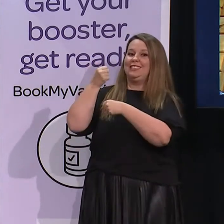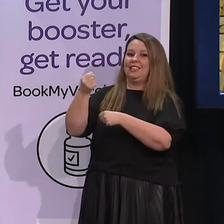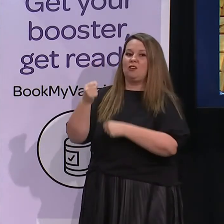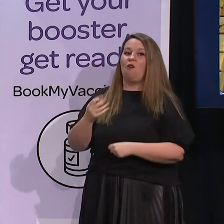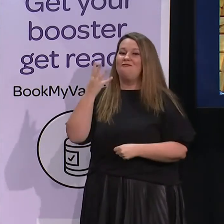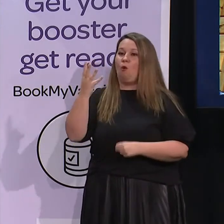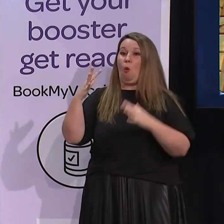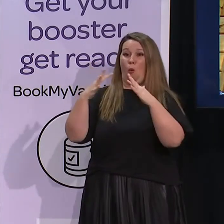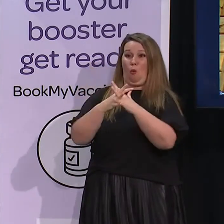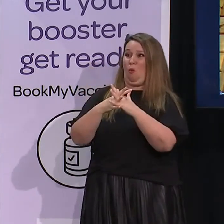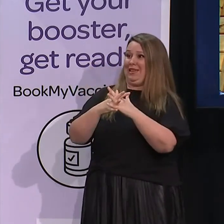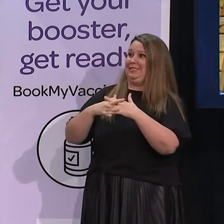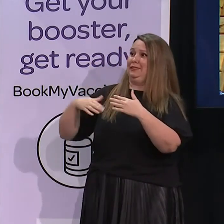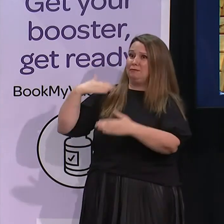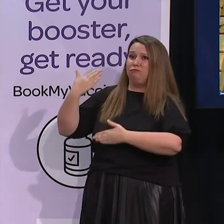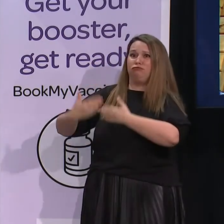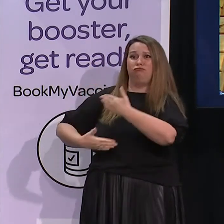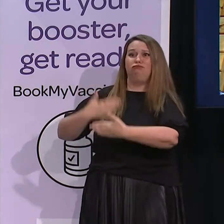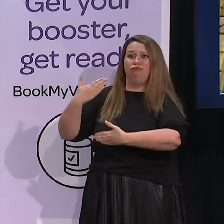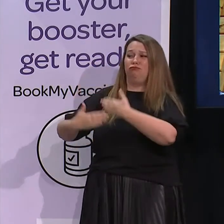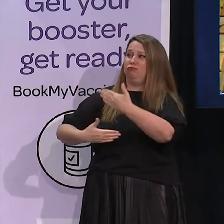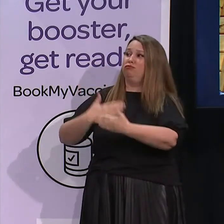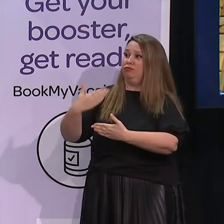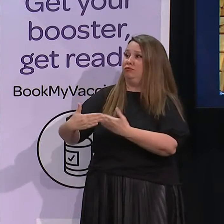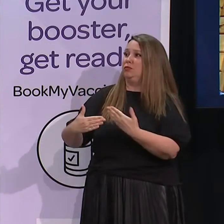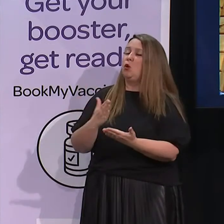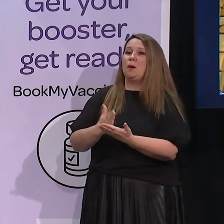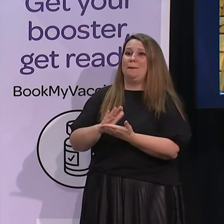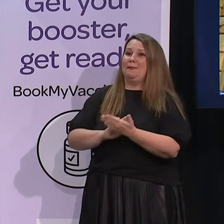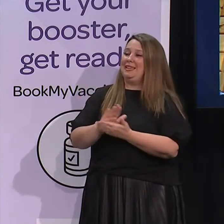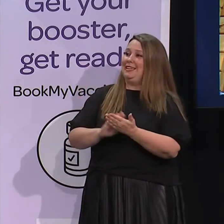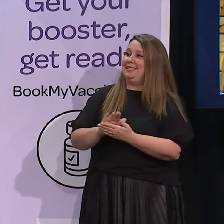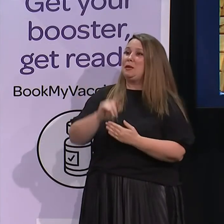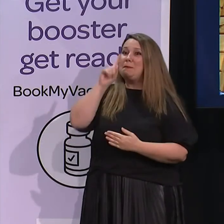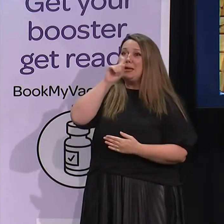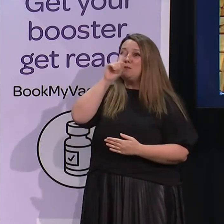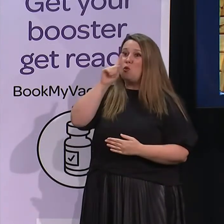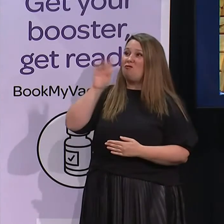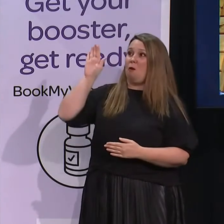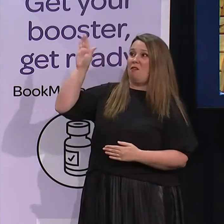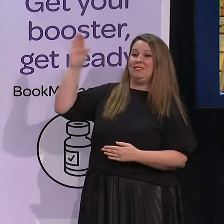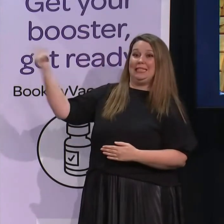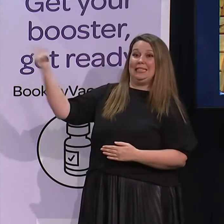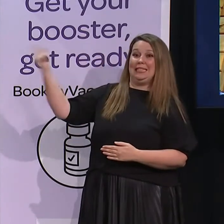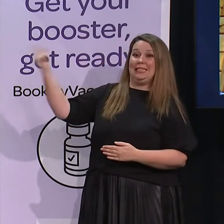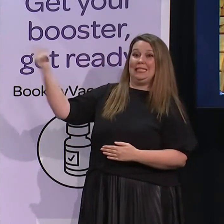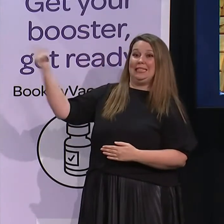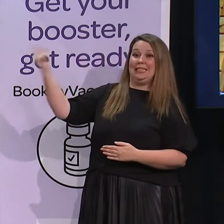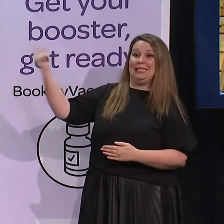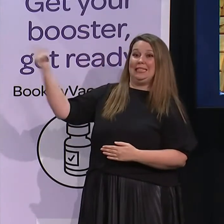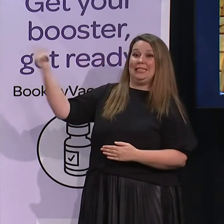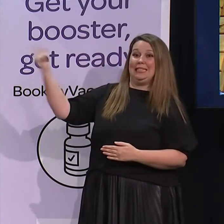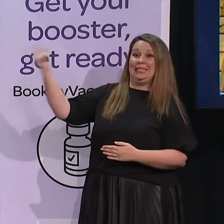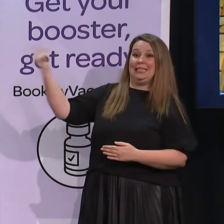you have a plan to stop people coming from Australia and further abroad to protest outside Parliament? Well, of course,